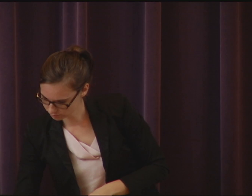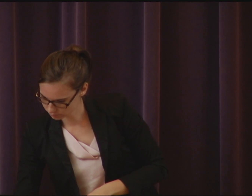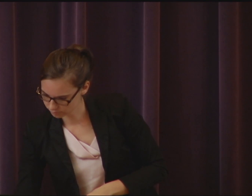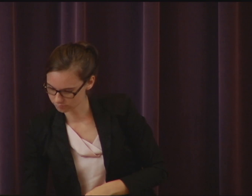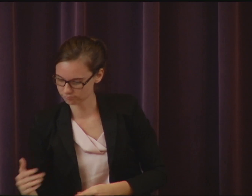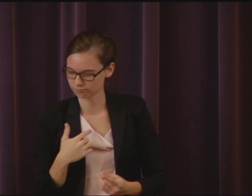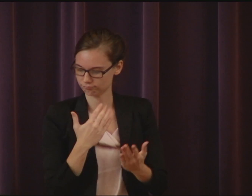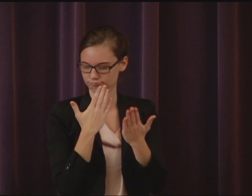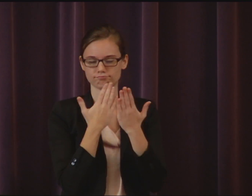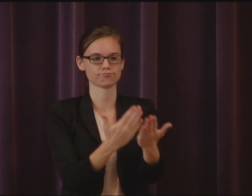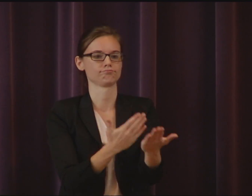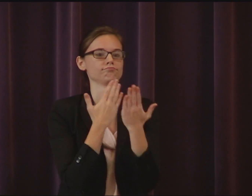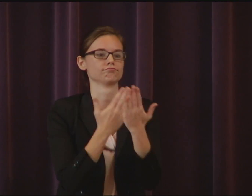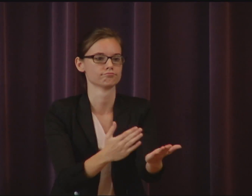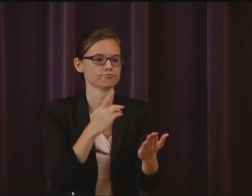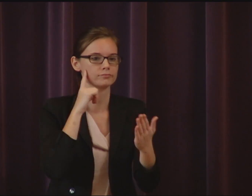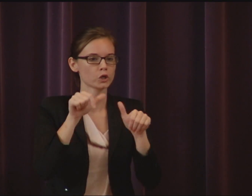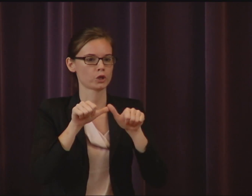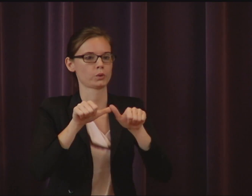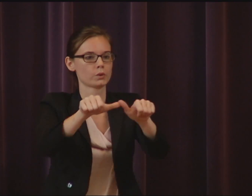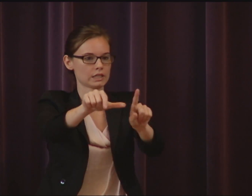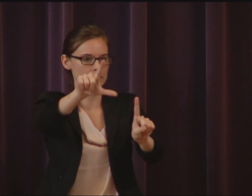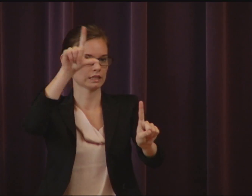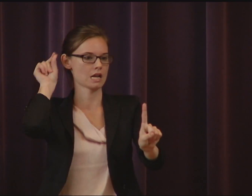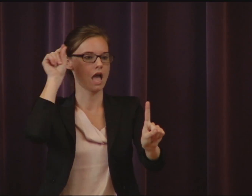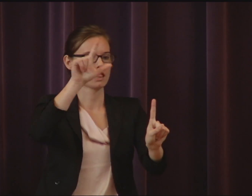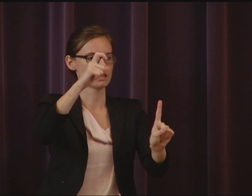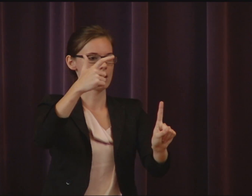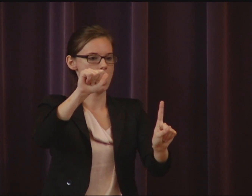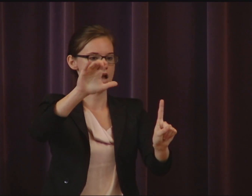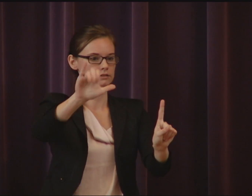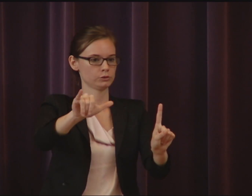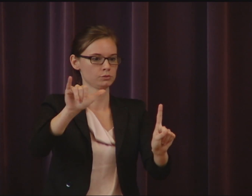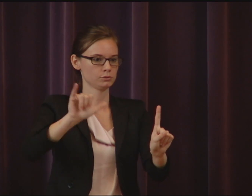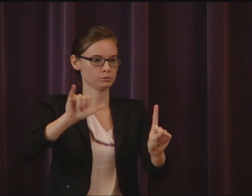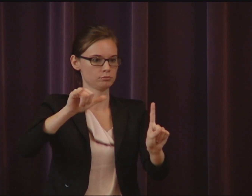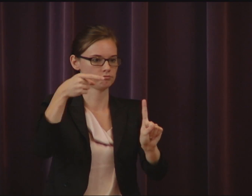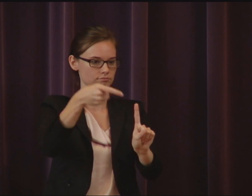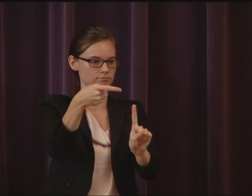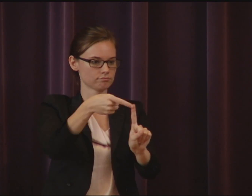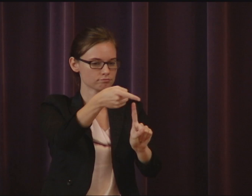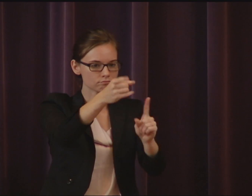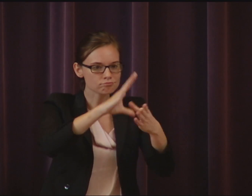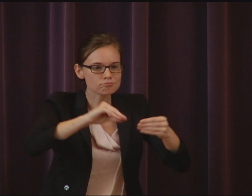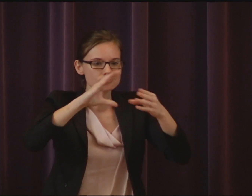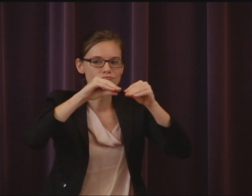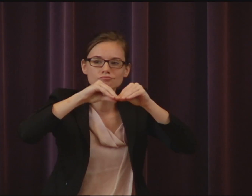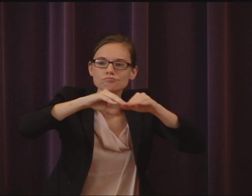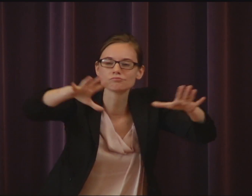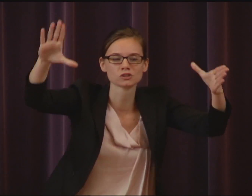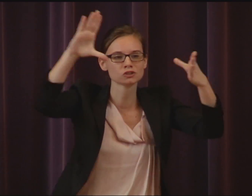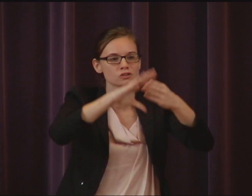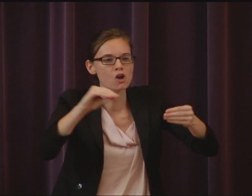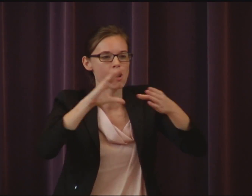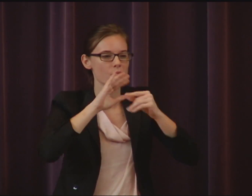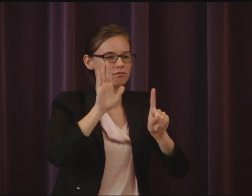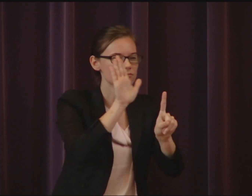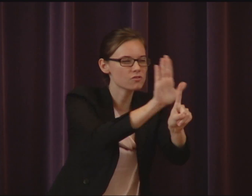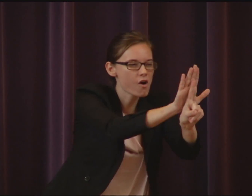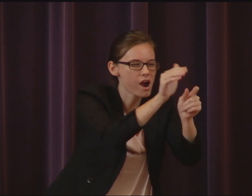all that you've done for Gallaudet. And we want to thank you for continuing Gallaudet's legacy, for continuing to